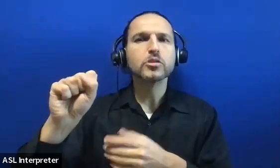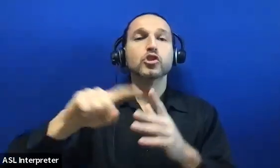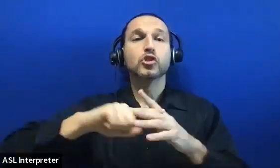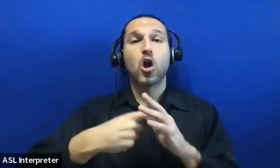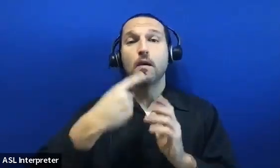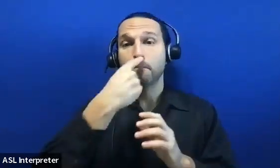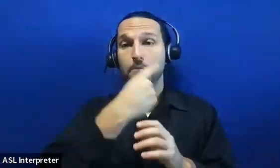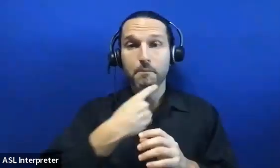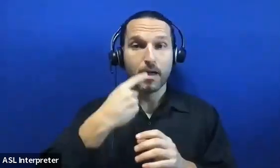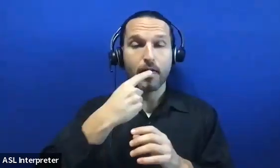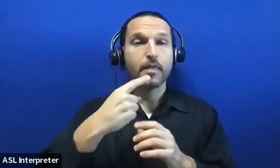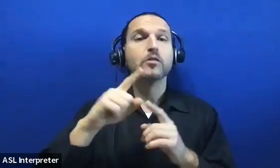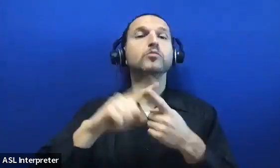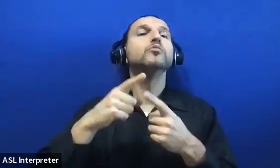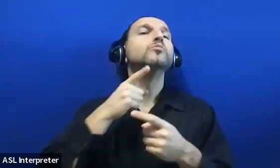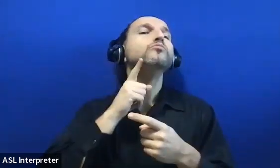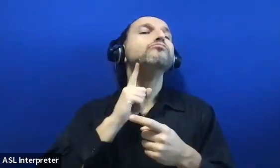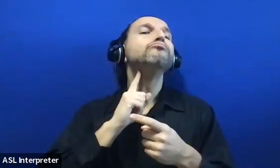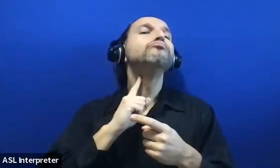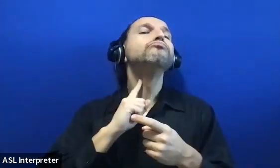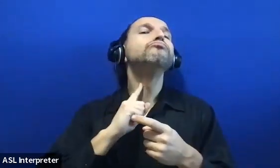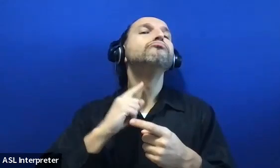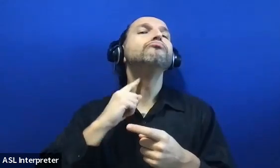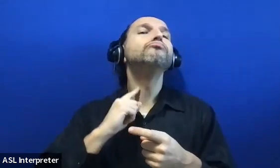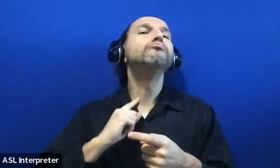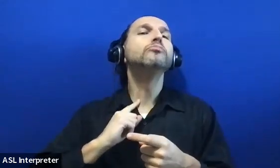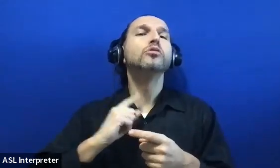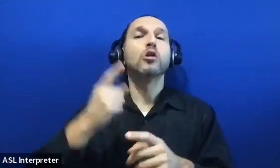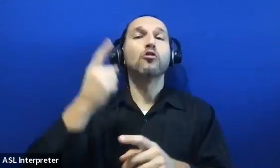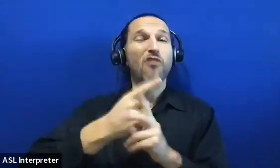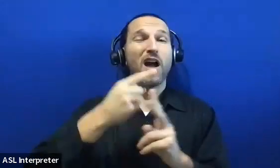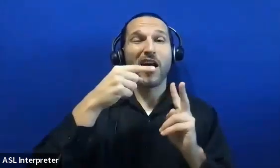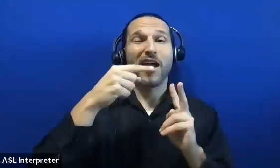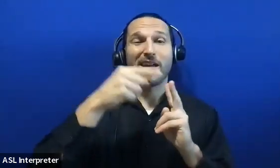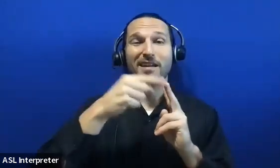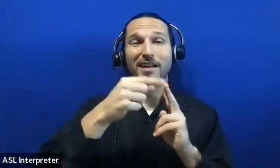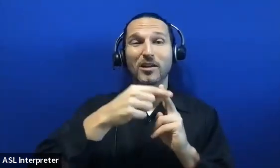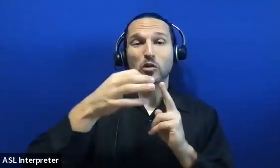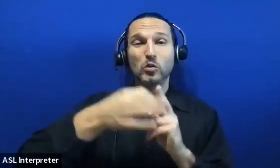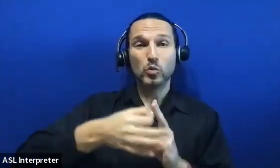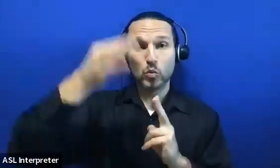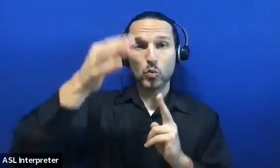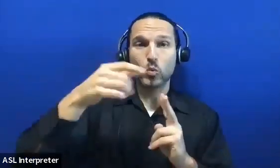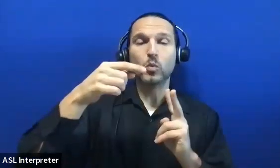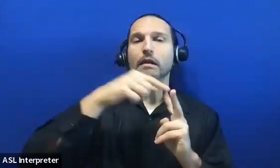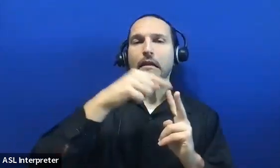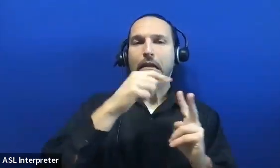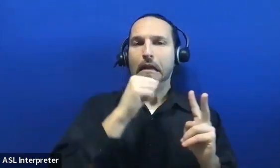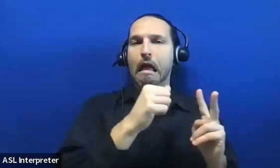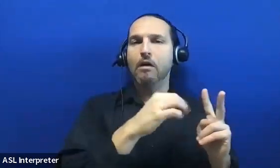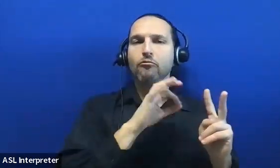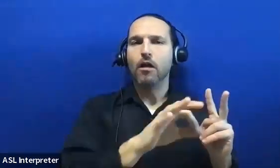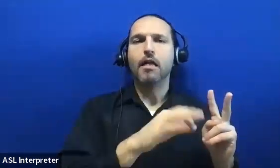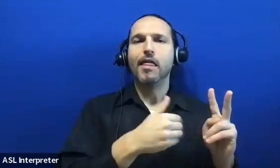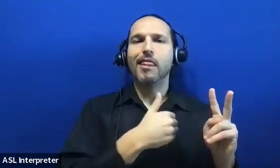down into the throat space. We're making sure it's going down the right tube, which leads to the stomach. That is